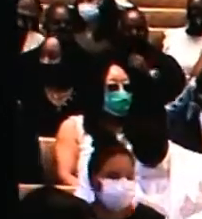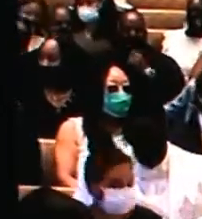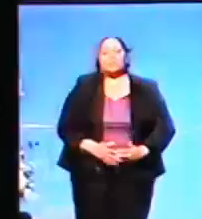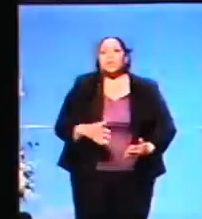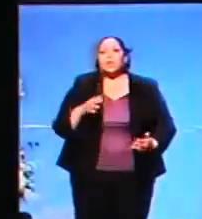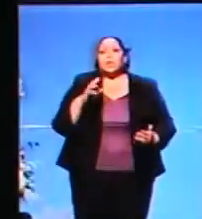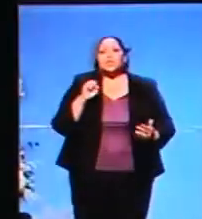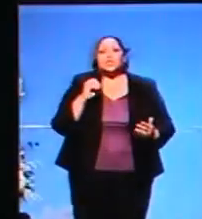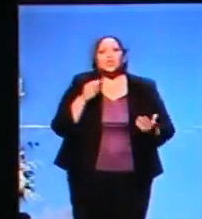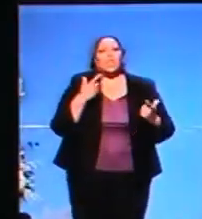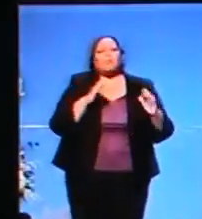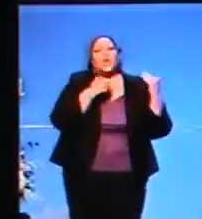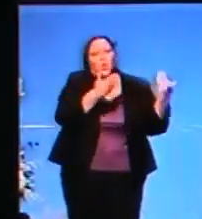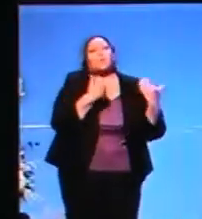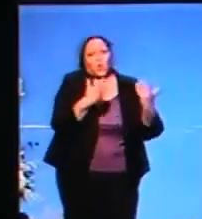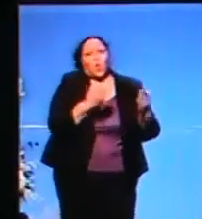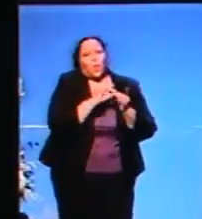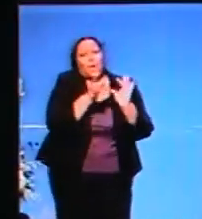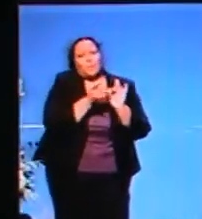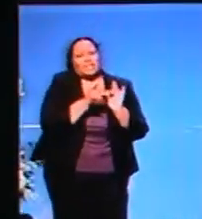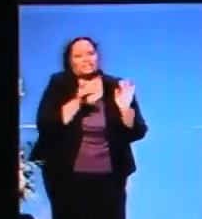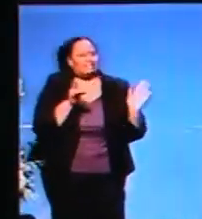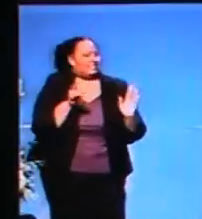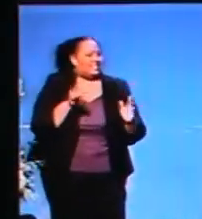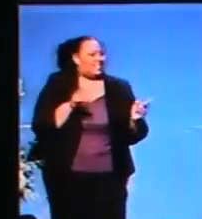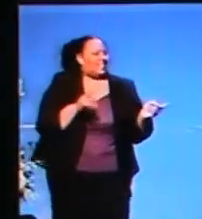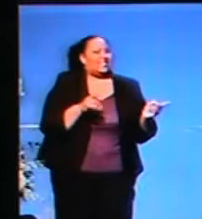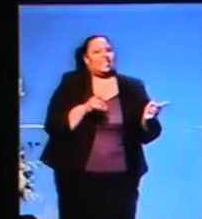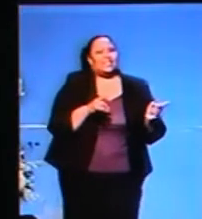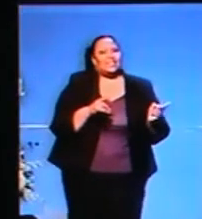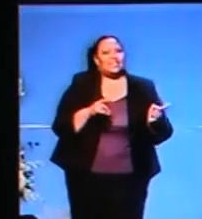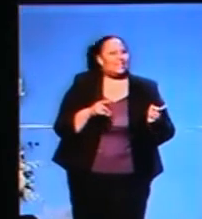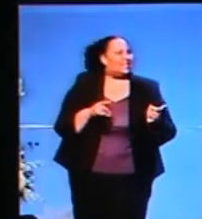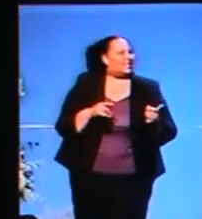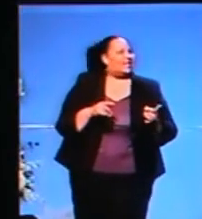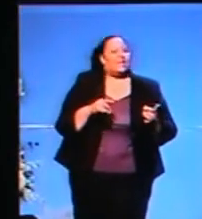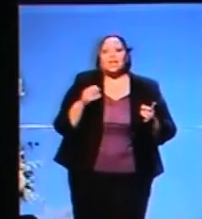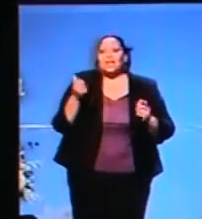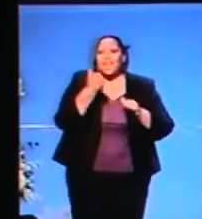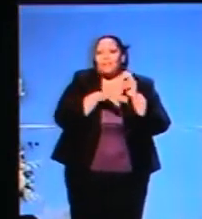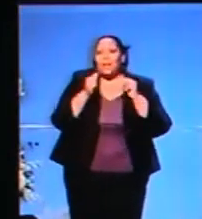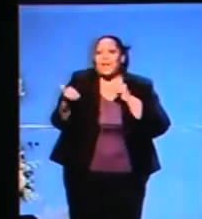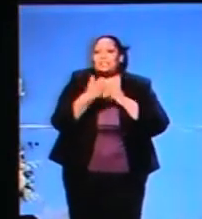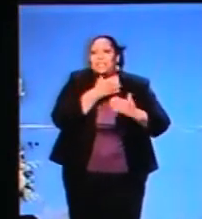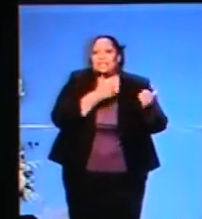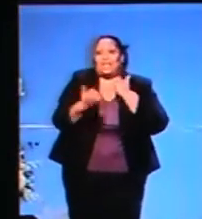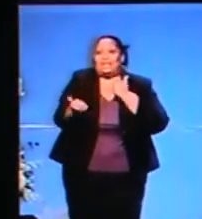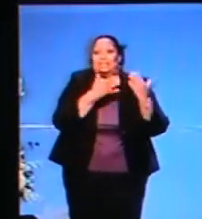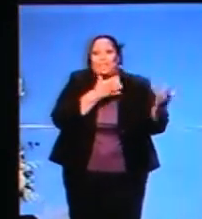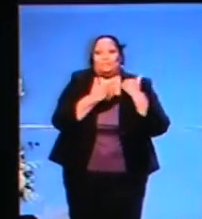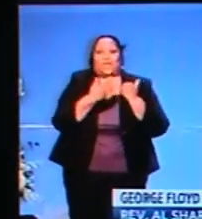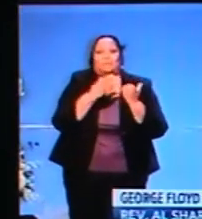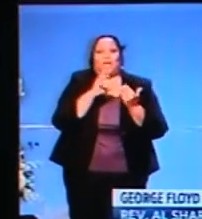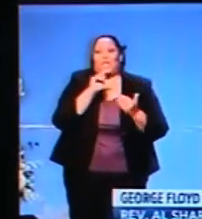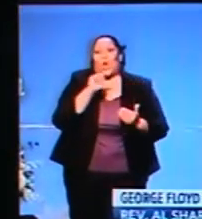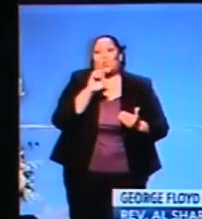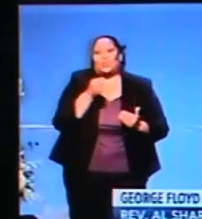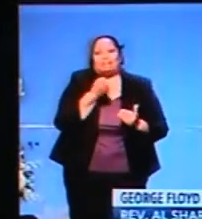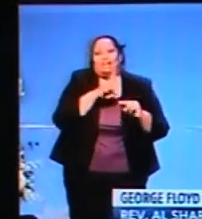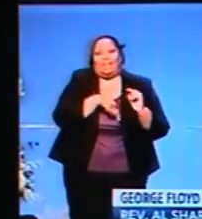So let me get into my message. I got Terrell Owens, everybody's sending me notes. Want you to turn